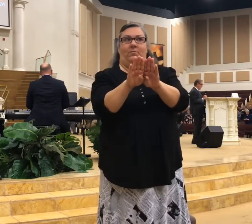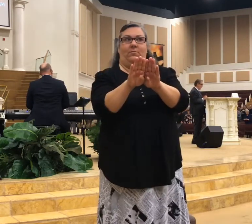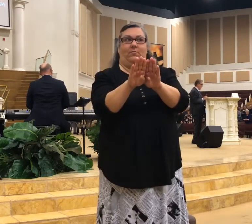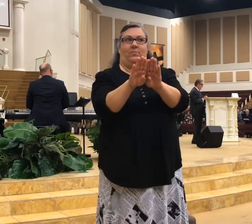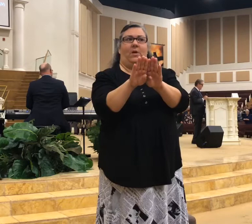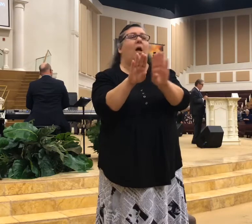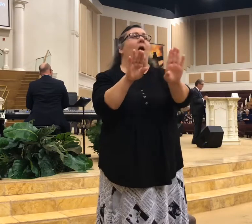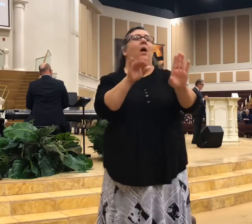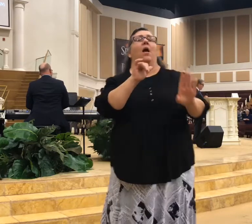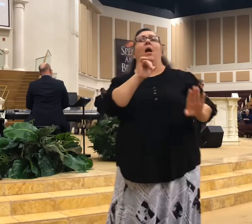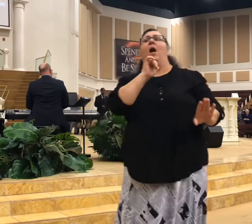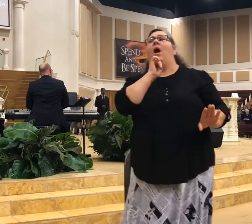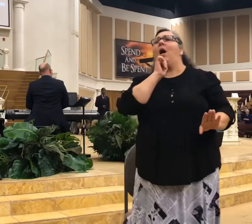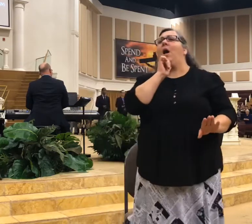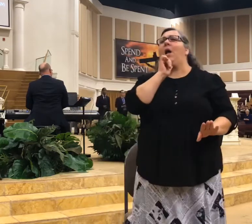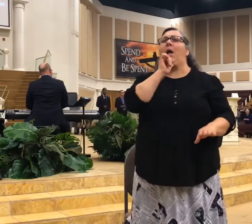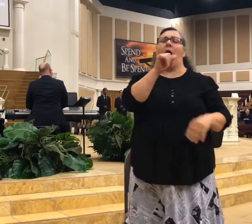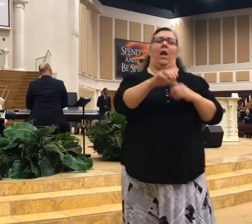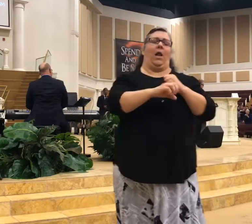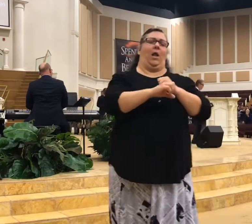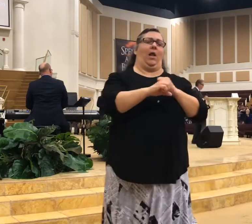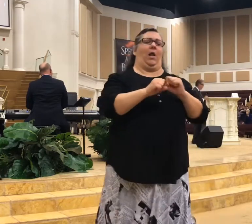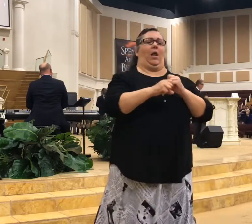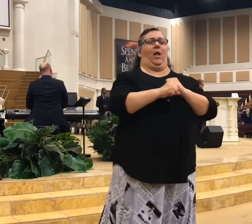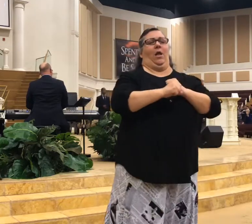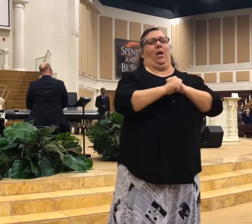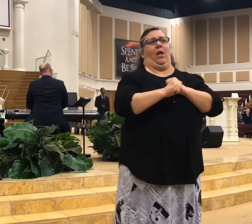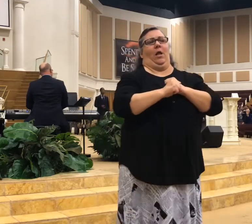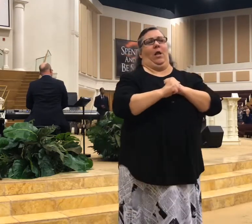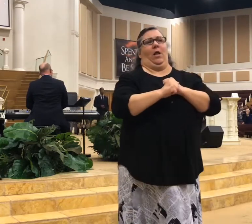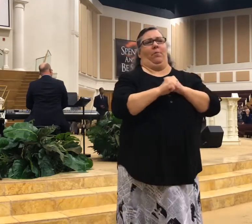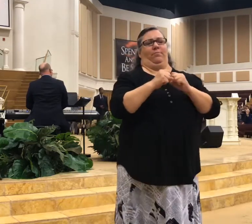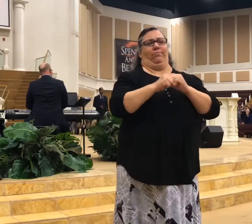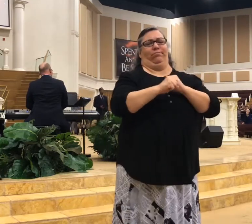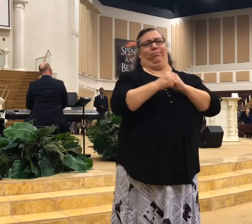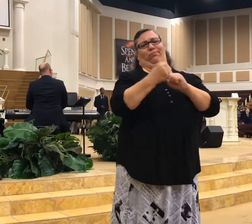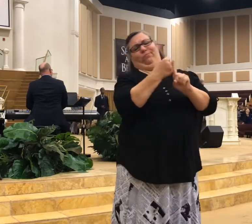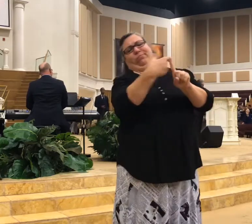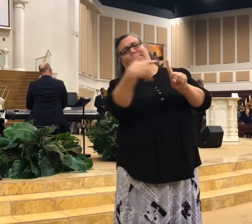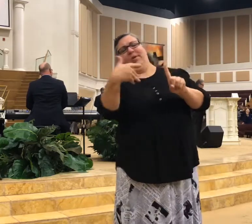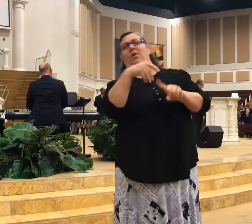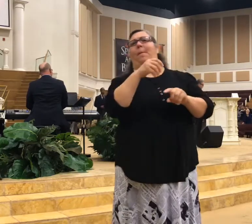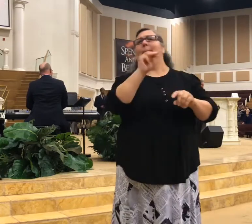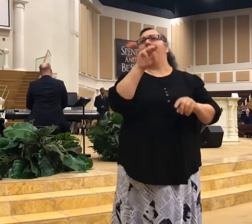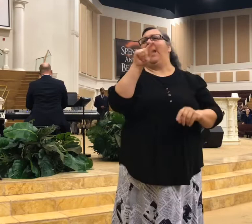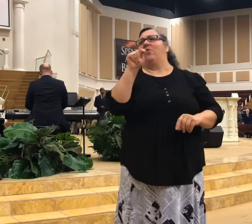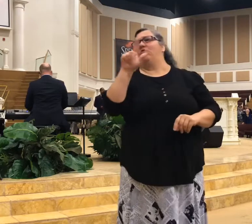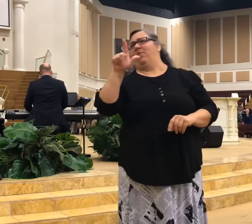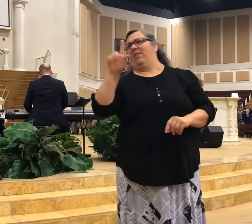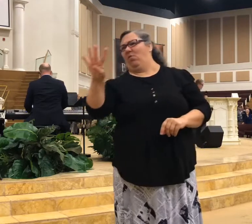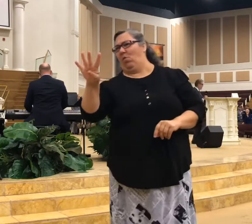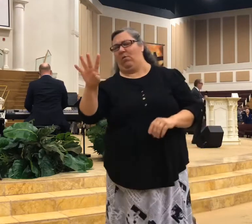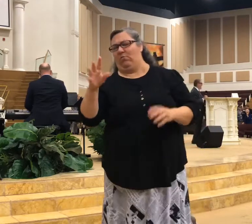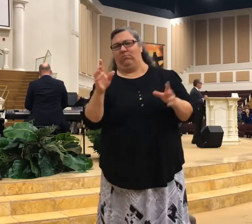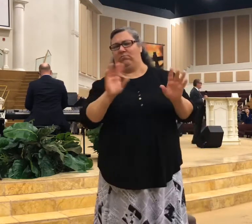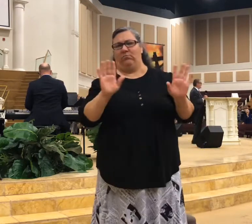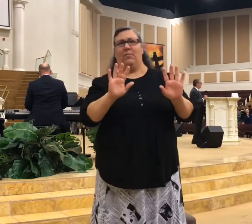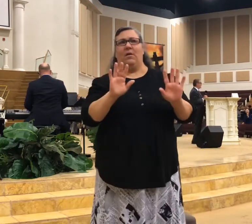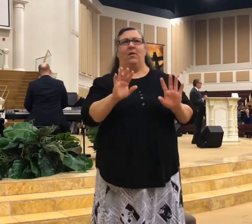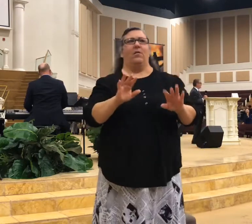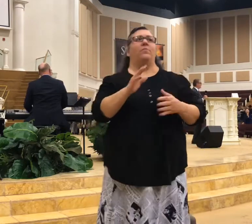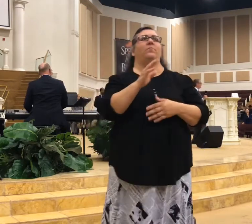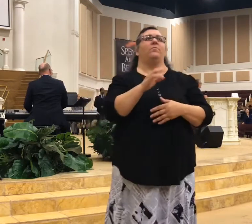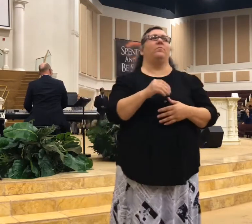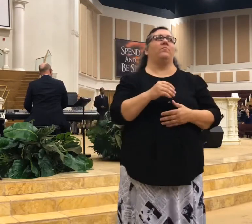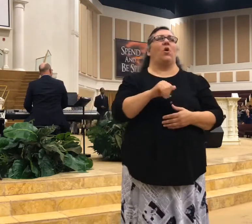I'm not going to give an exegesis on the 24th chapter of the book of Matthew. There are minds that